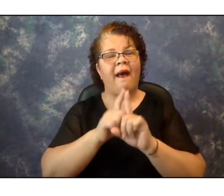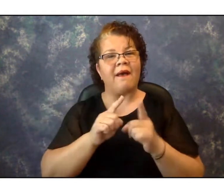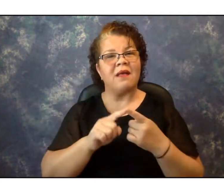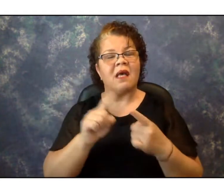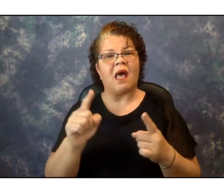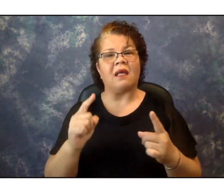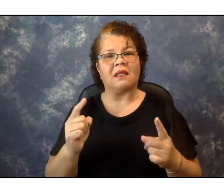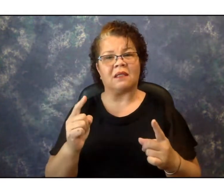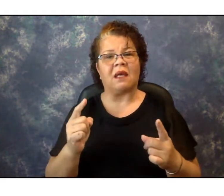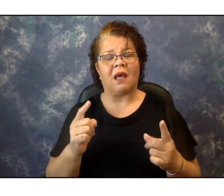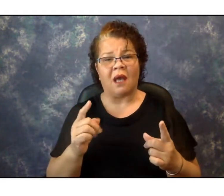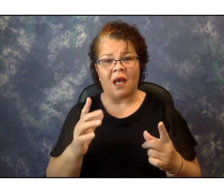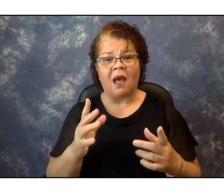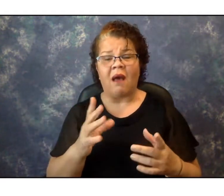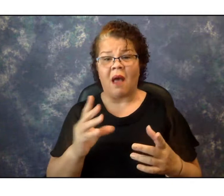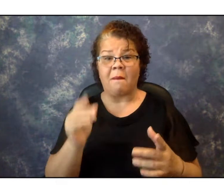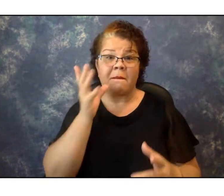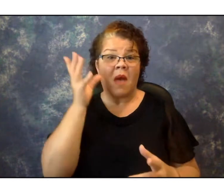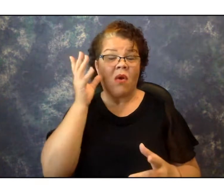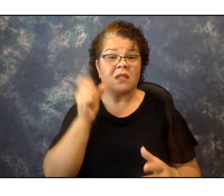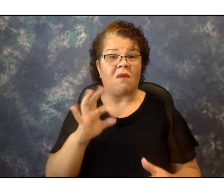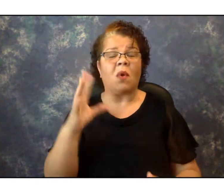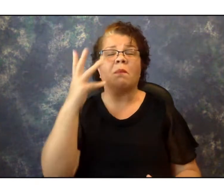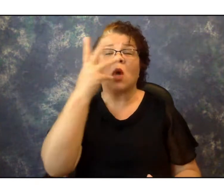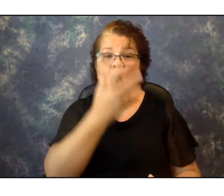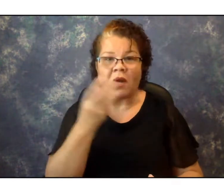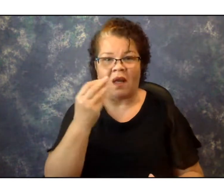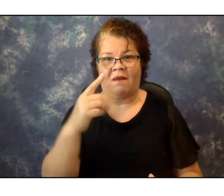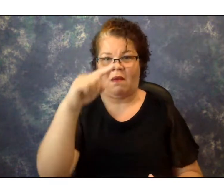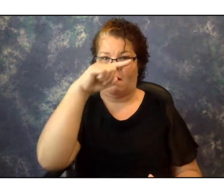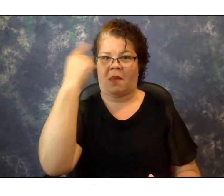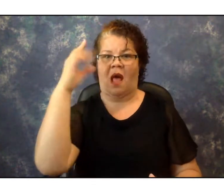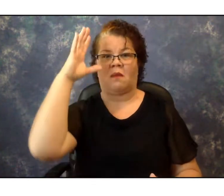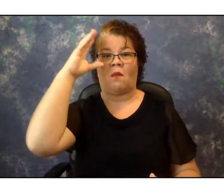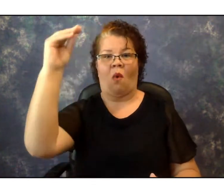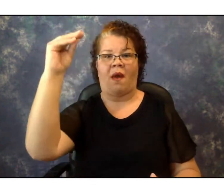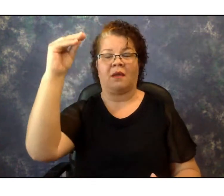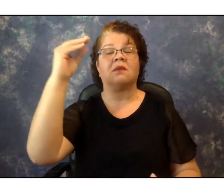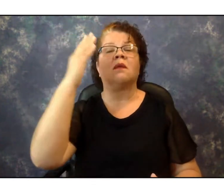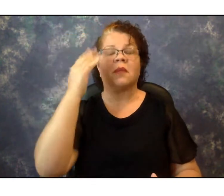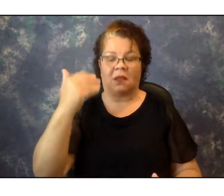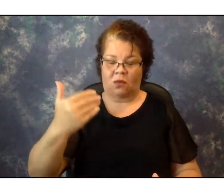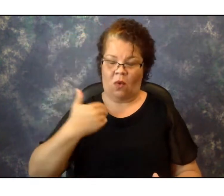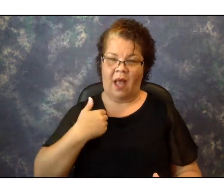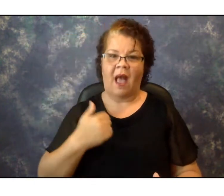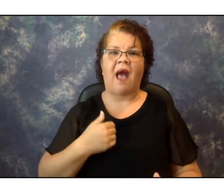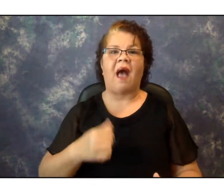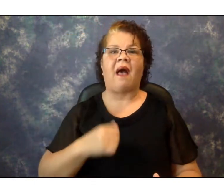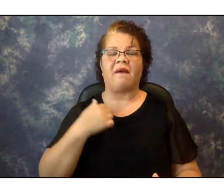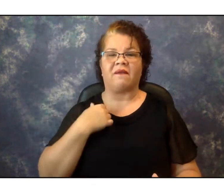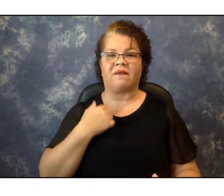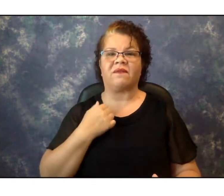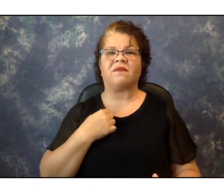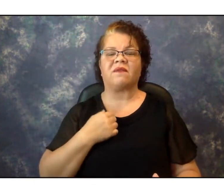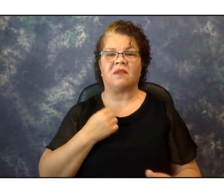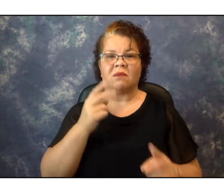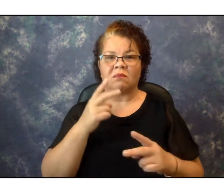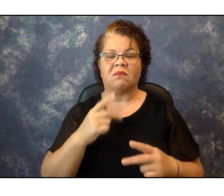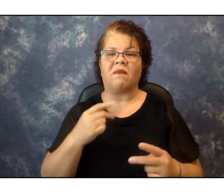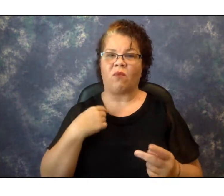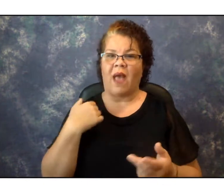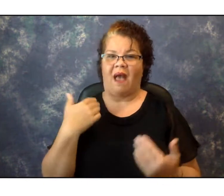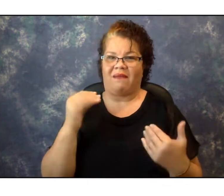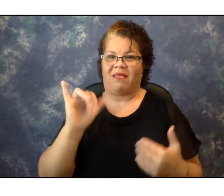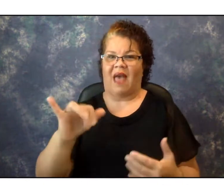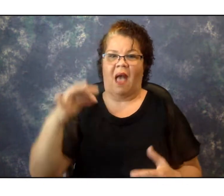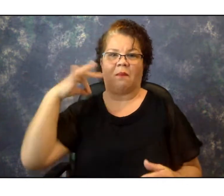Black boys, and because we have the privilege, I know your babies and you know mine, both of you, which I hadn't